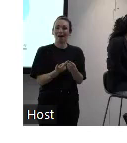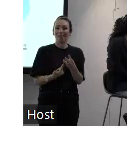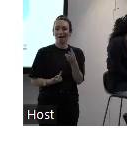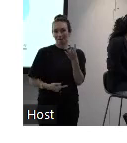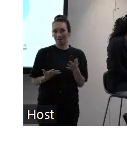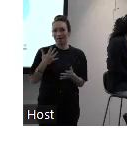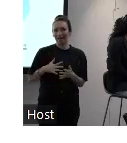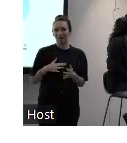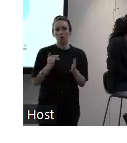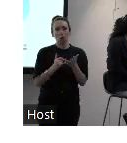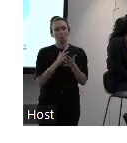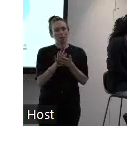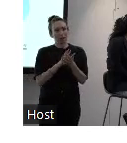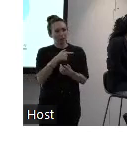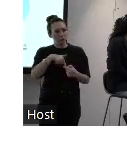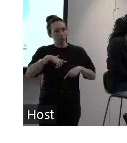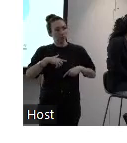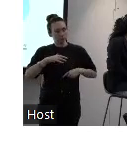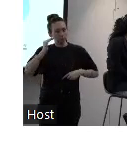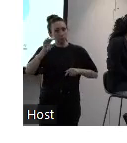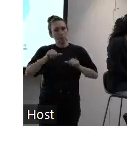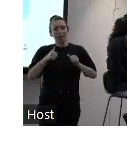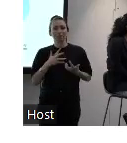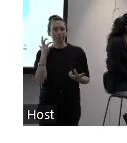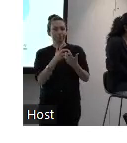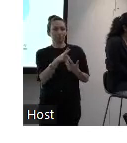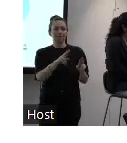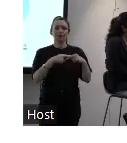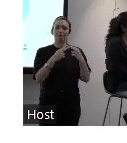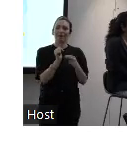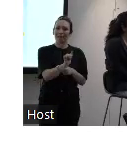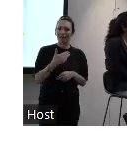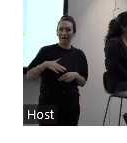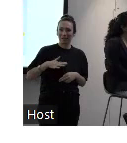of the child and family are addressed from the earliest point in time and supported over time.